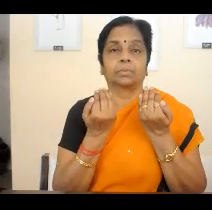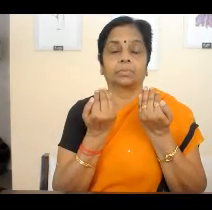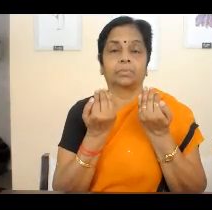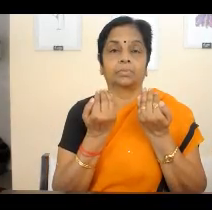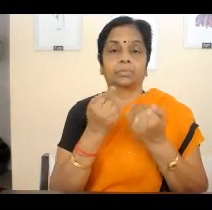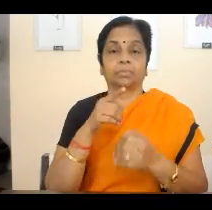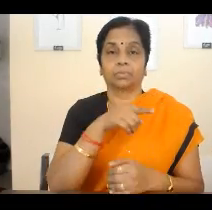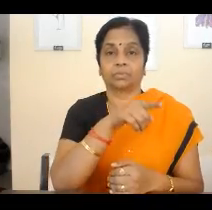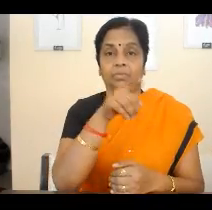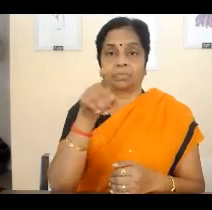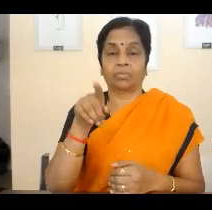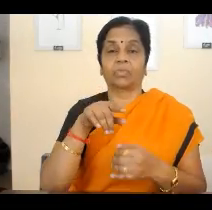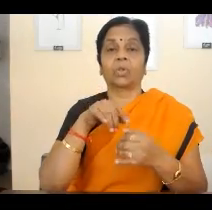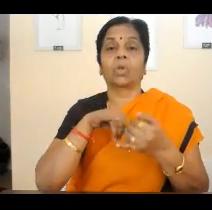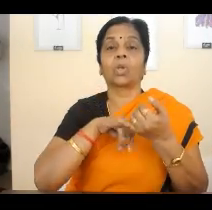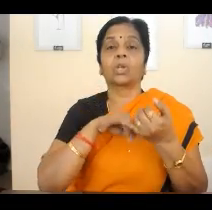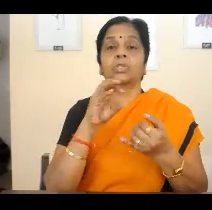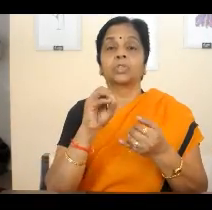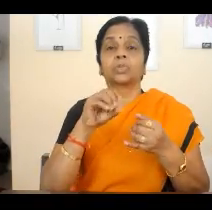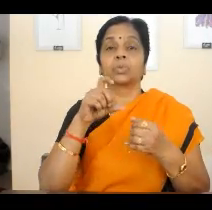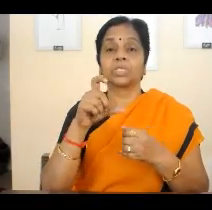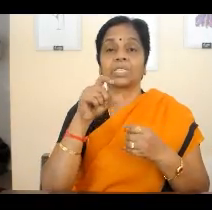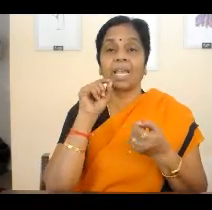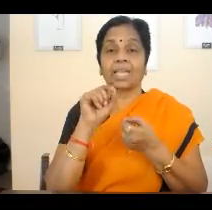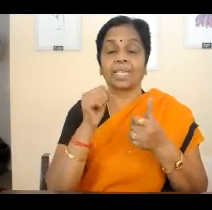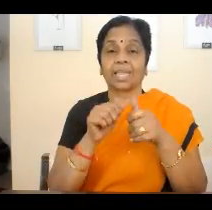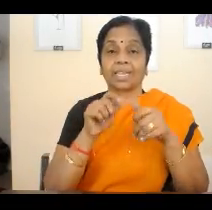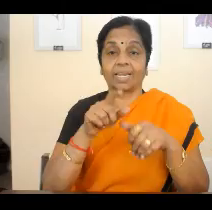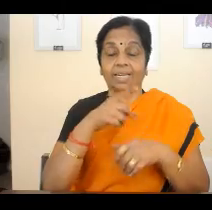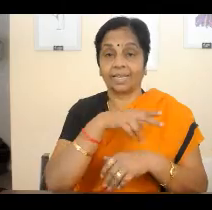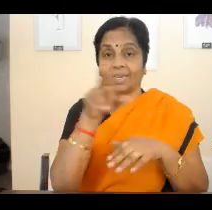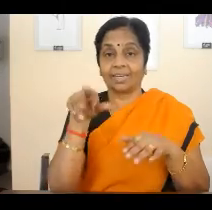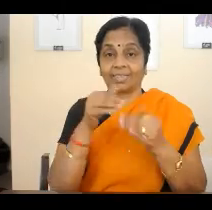All social security and other schemes